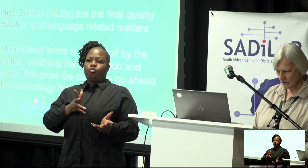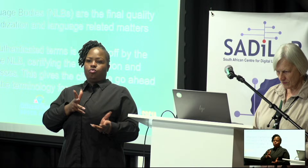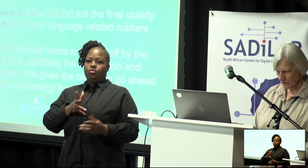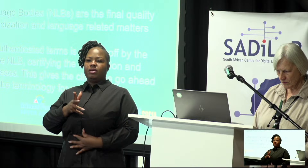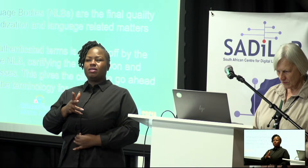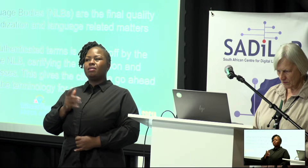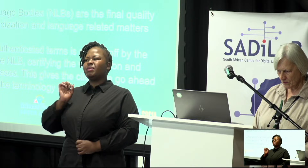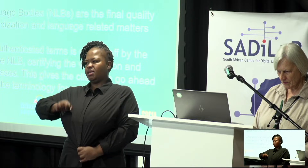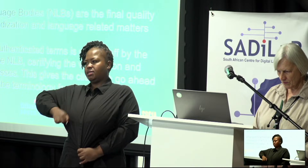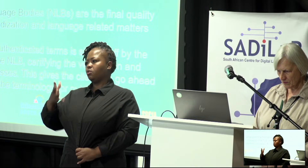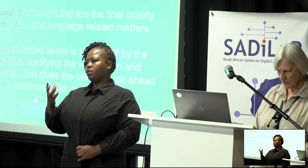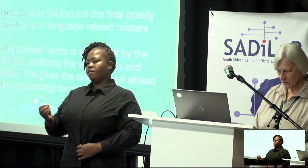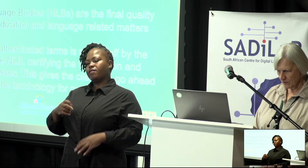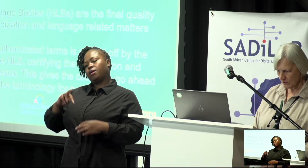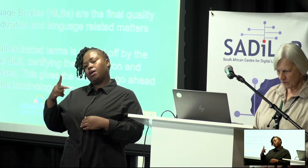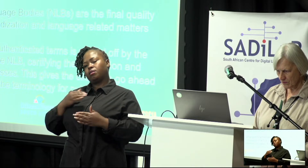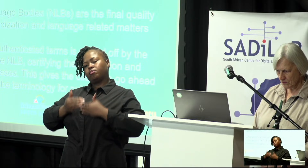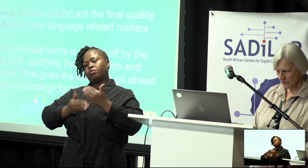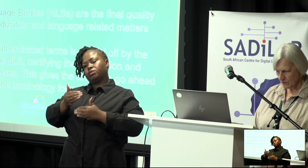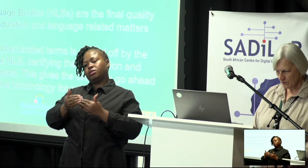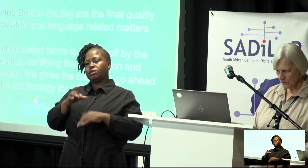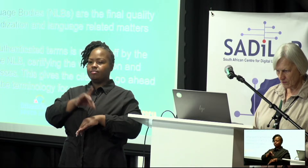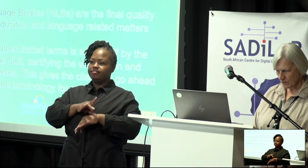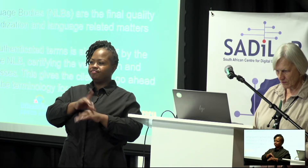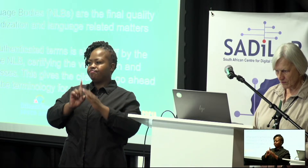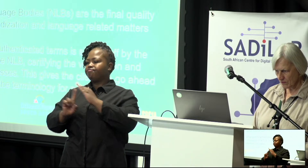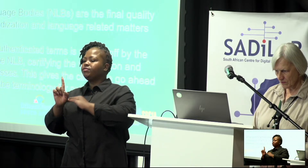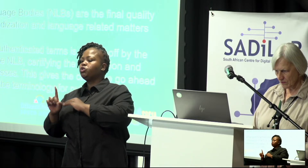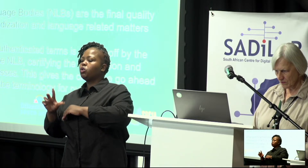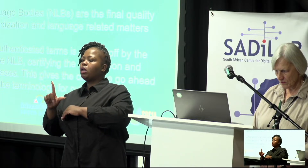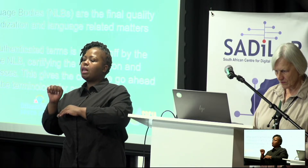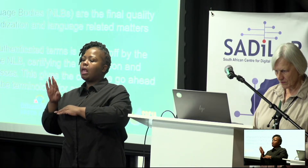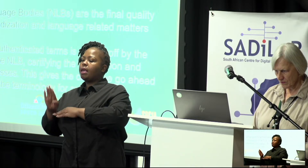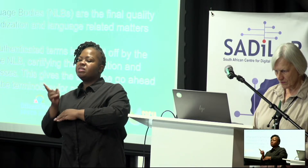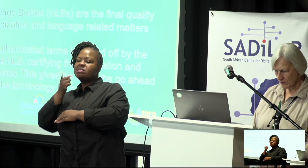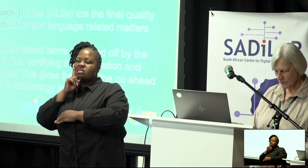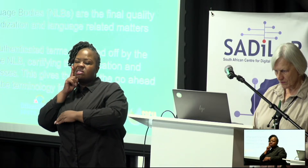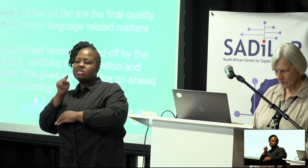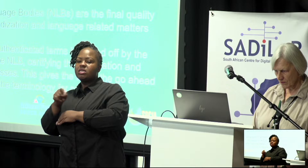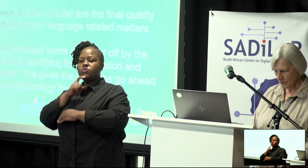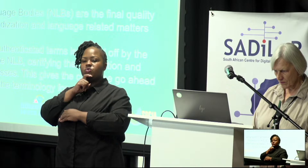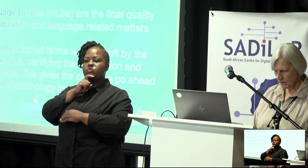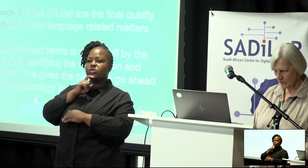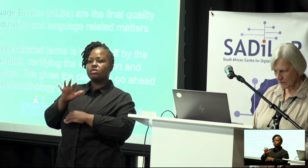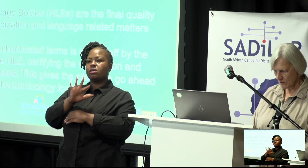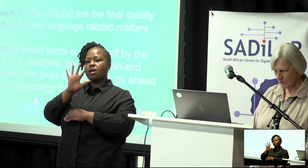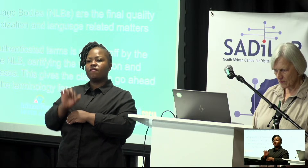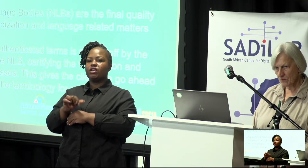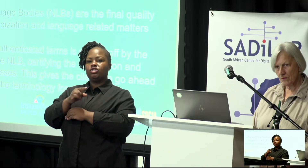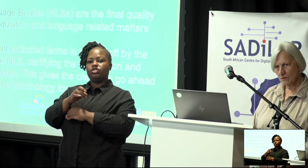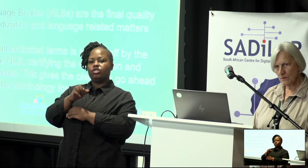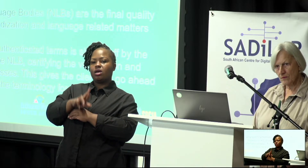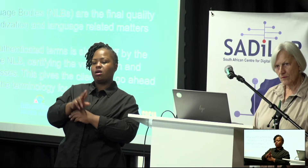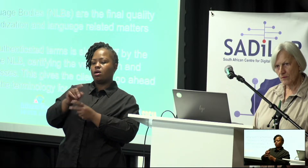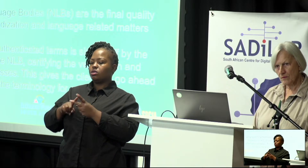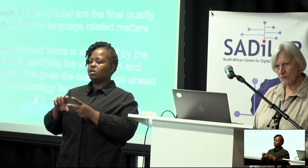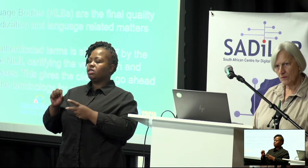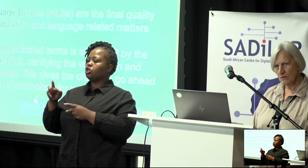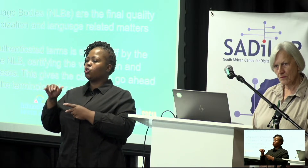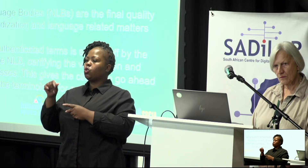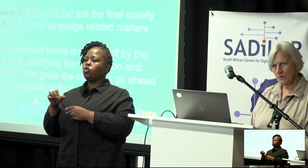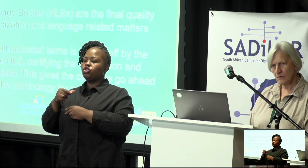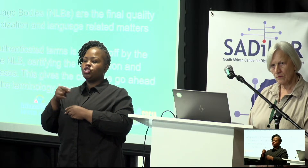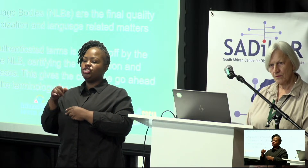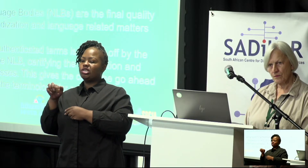yeah, we do have other process where in the medicine we take them to the lab to see the toxicity of what they're using, African ginger, what it